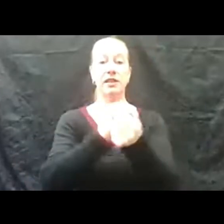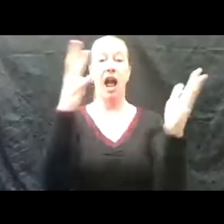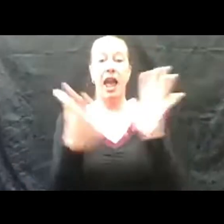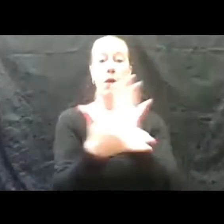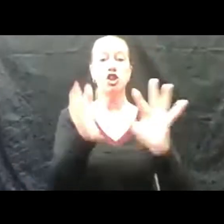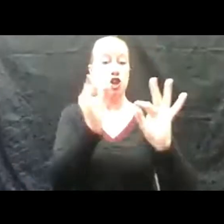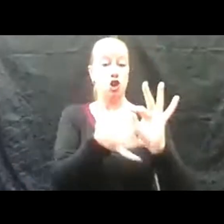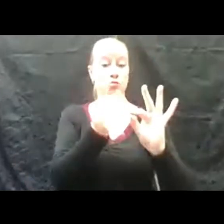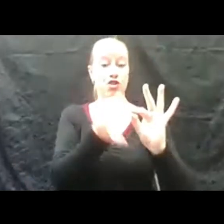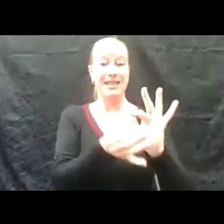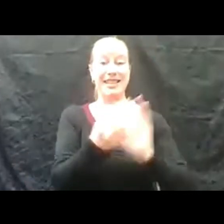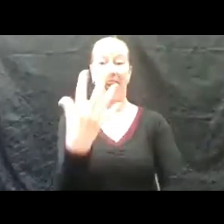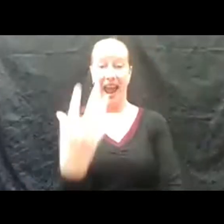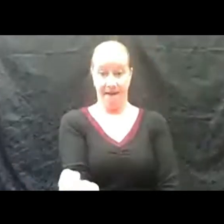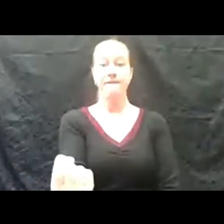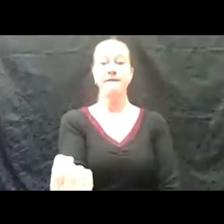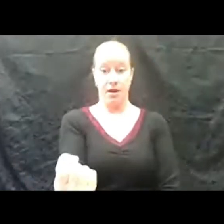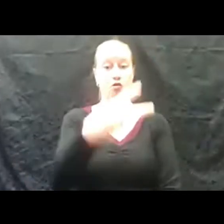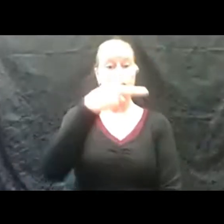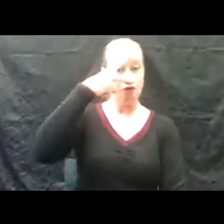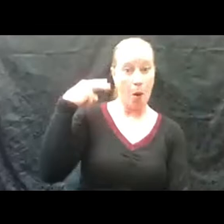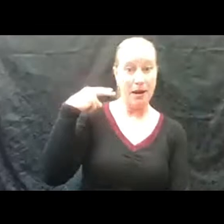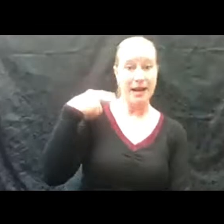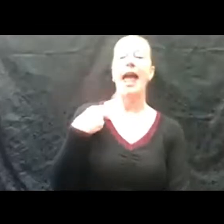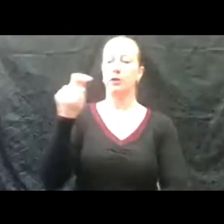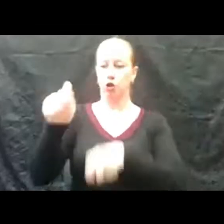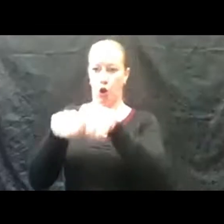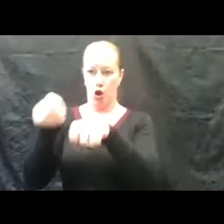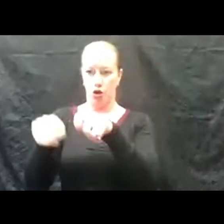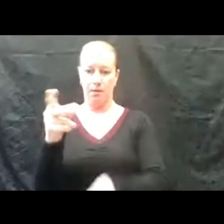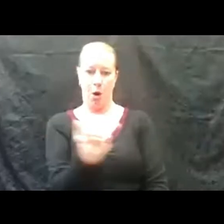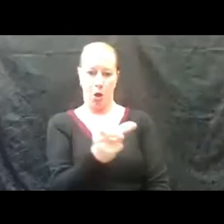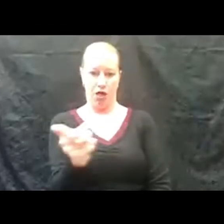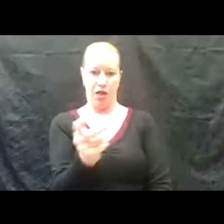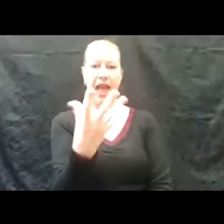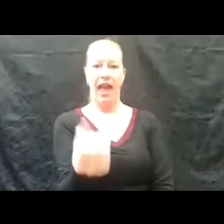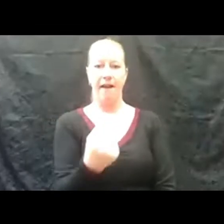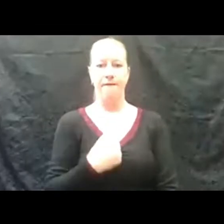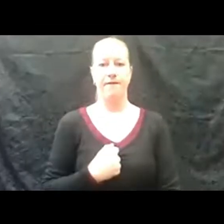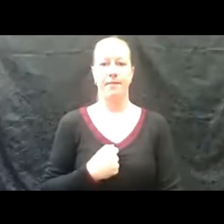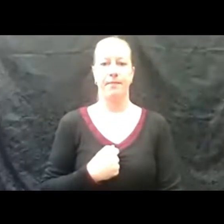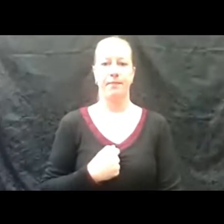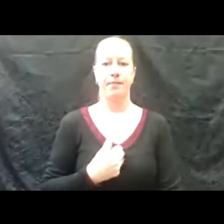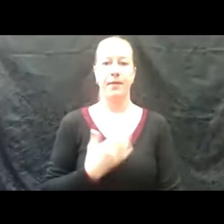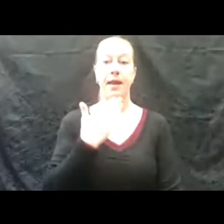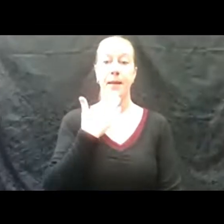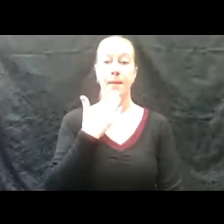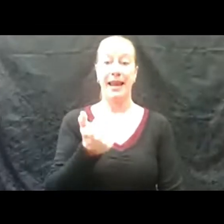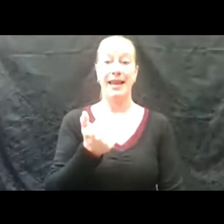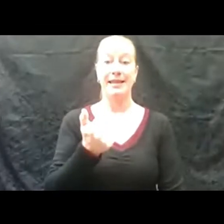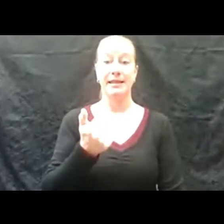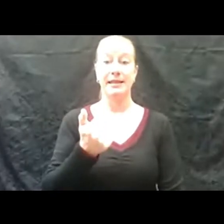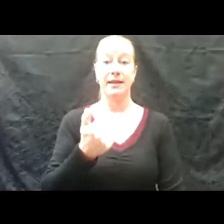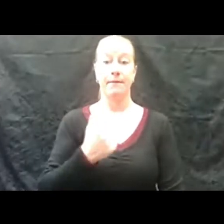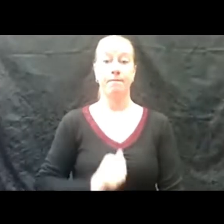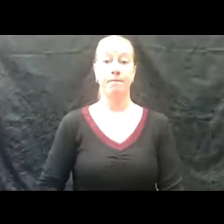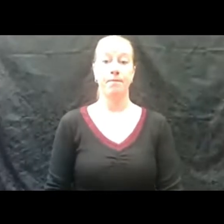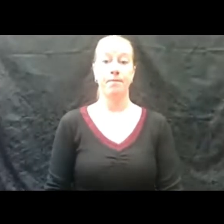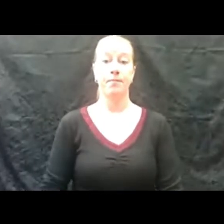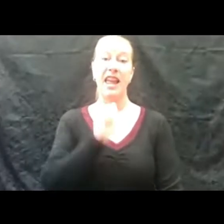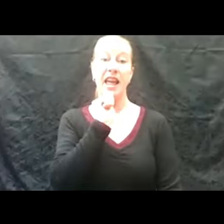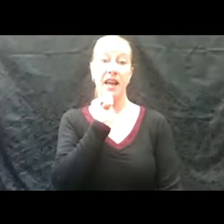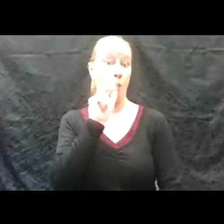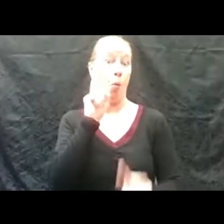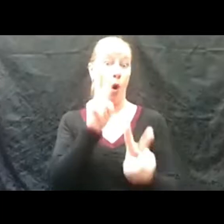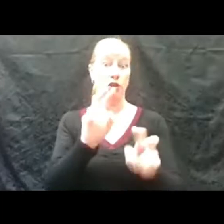Language interpreters, Robin and Scott, and please pin the New Zealand Sign Language if you are relying on